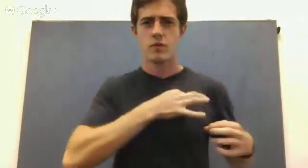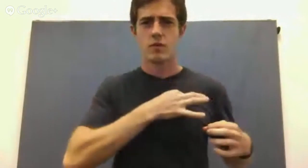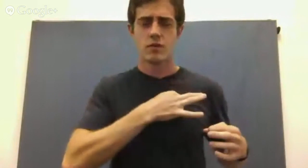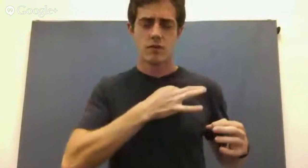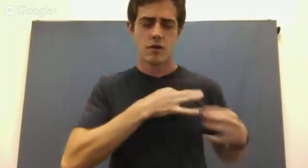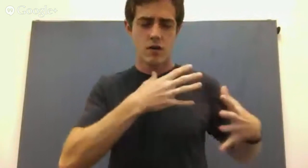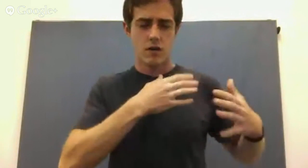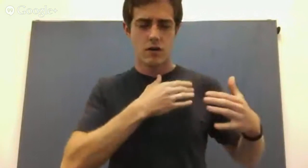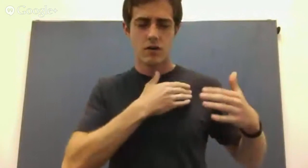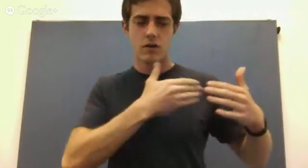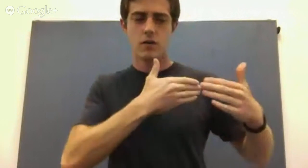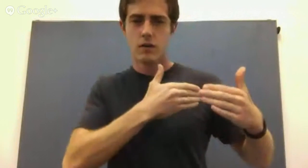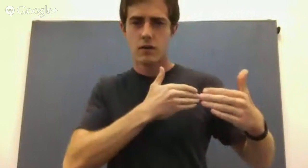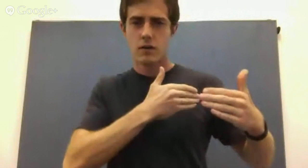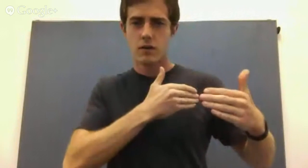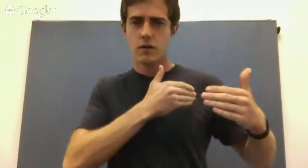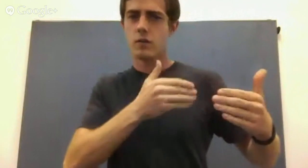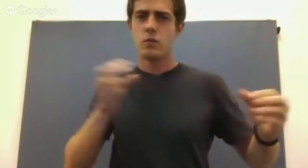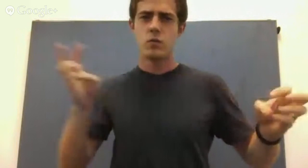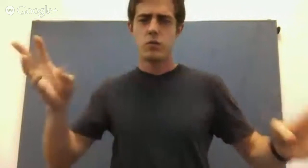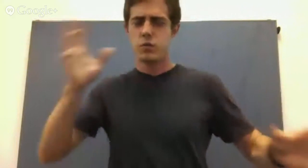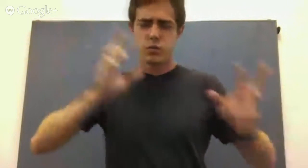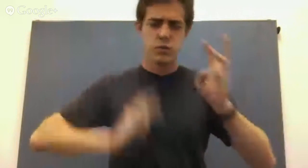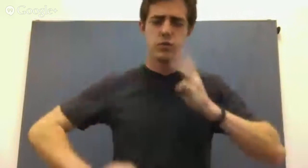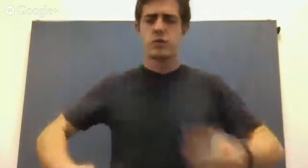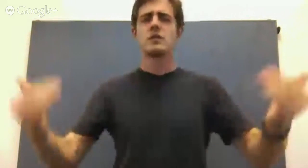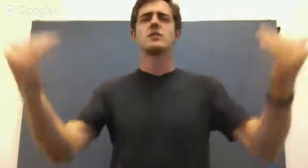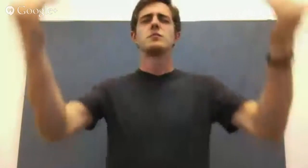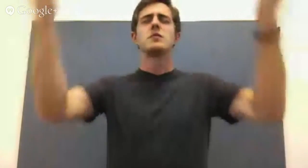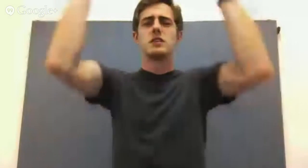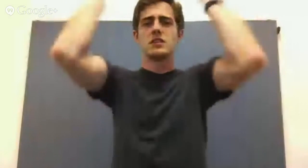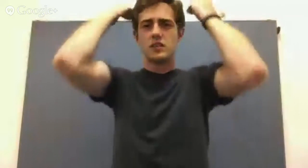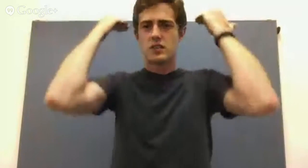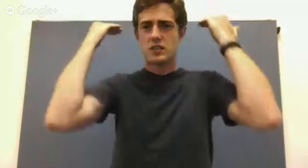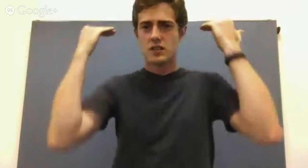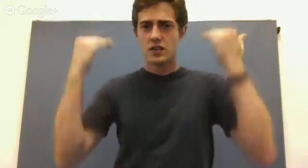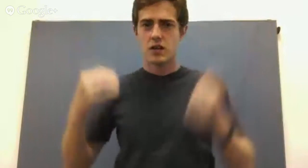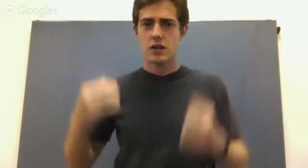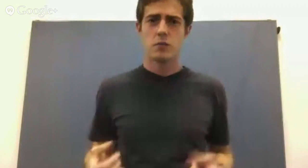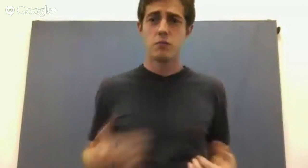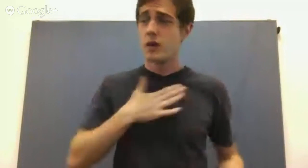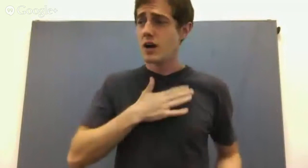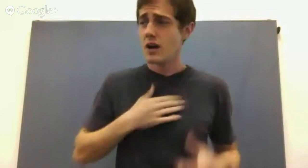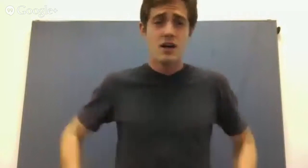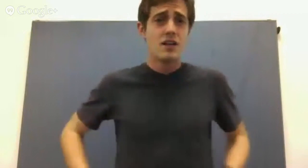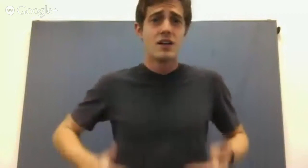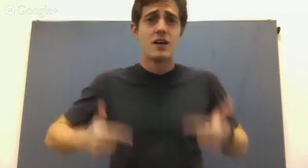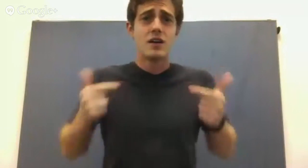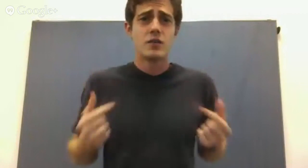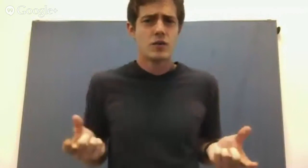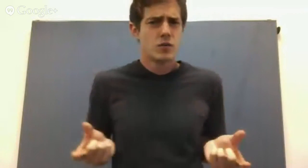beating heart, screaming whispers. What should I do with